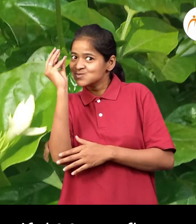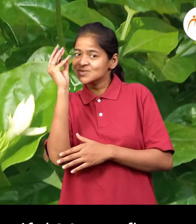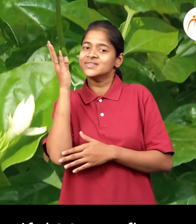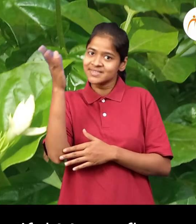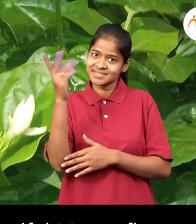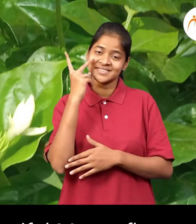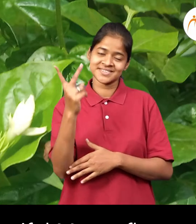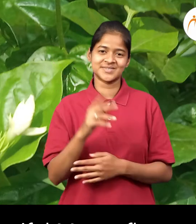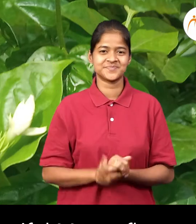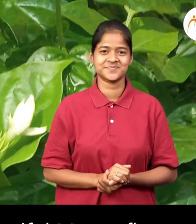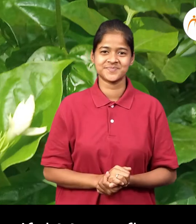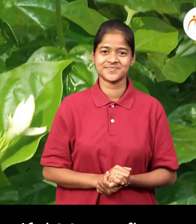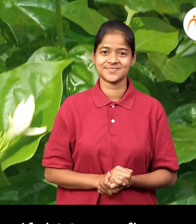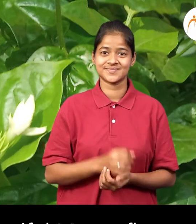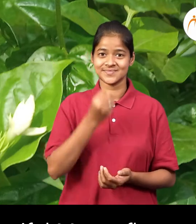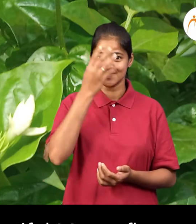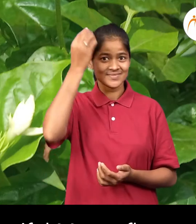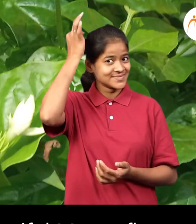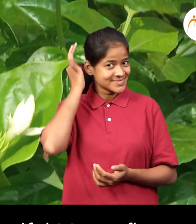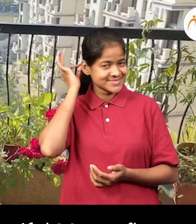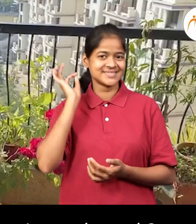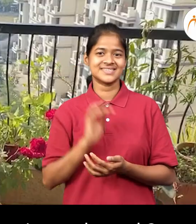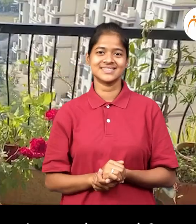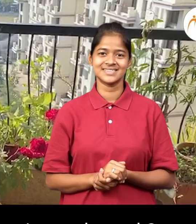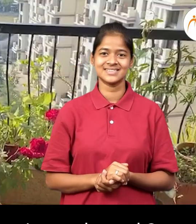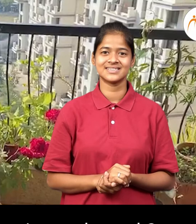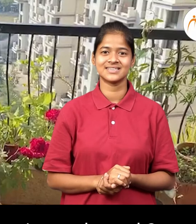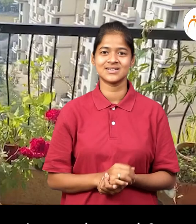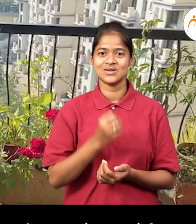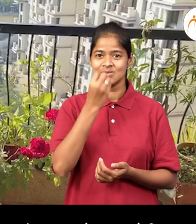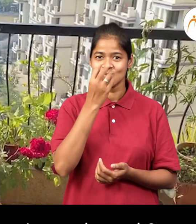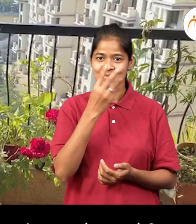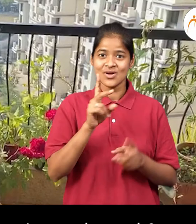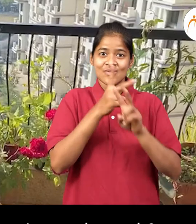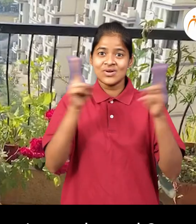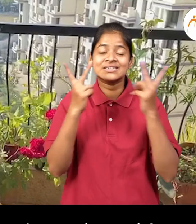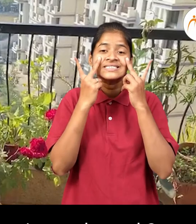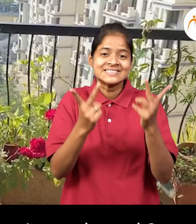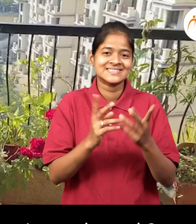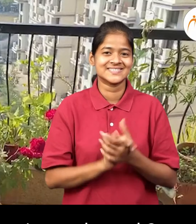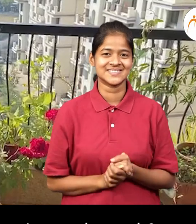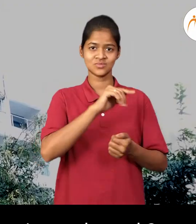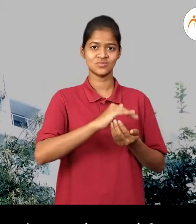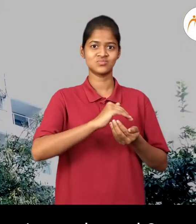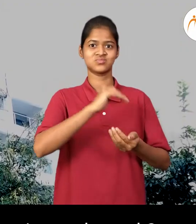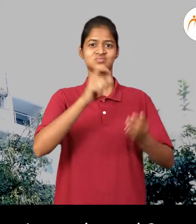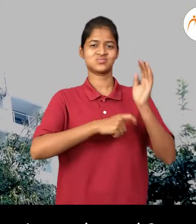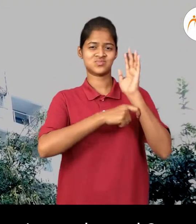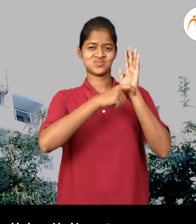some beautiful moogra flowers let us now visit aria's garden okay